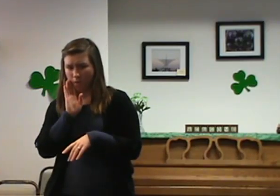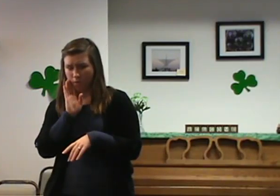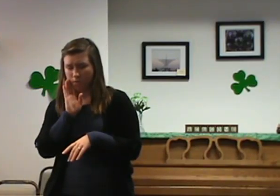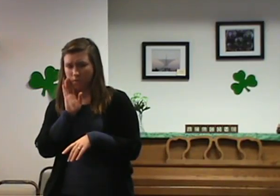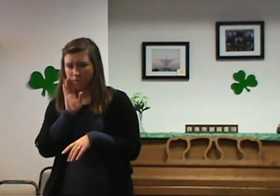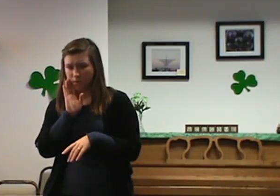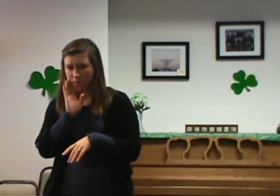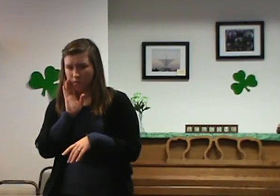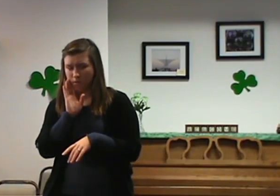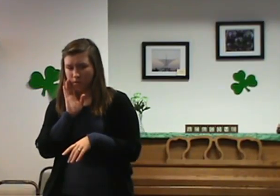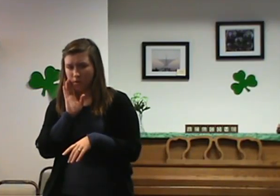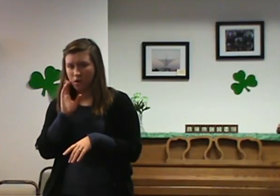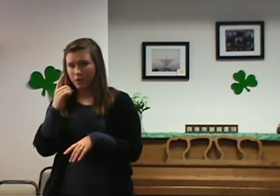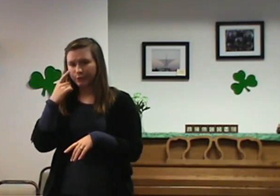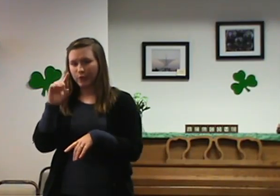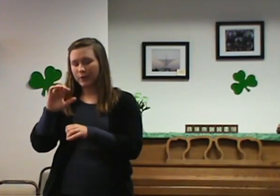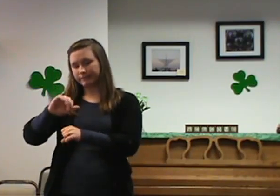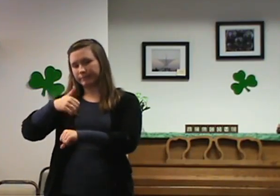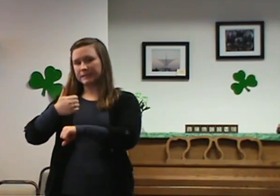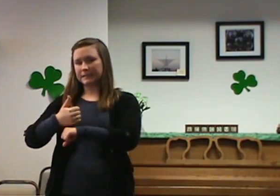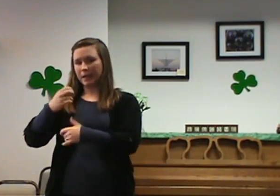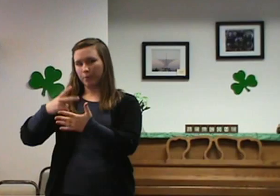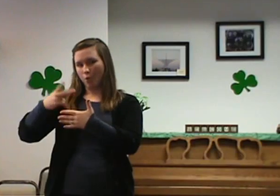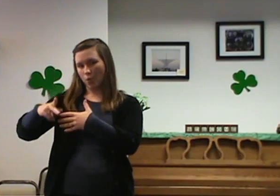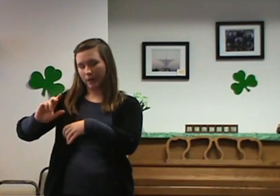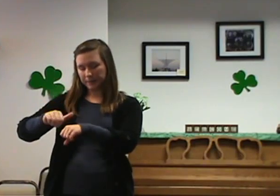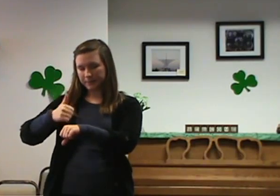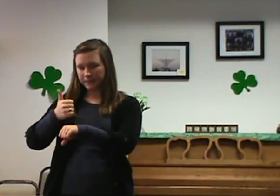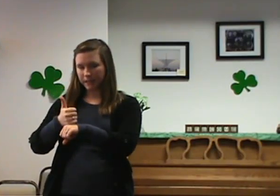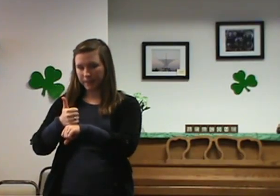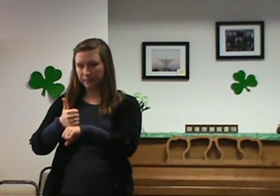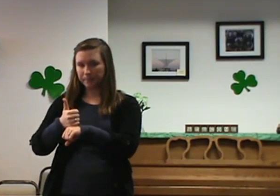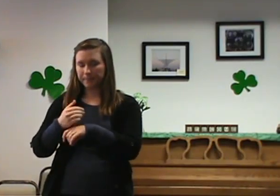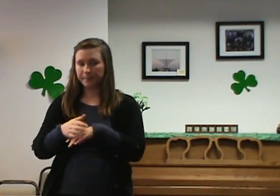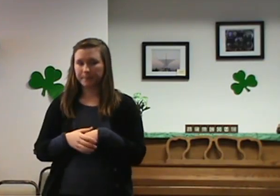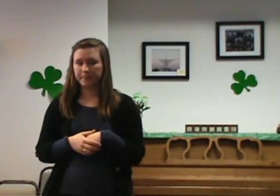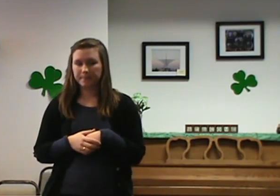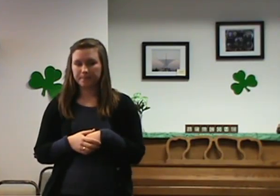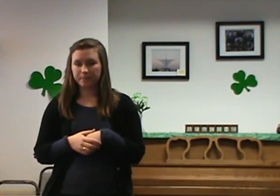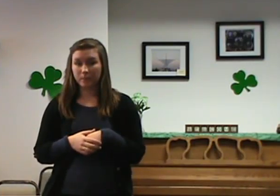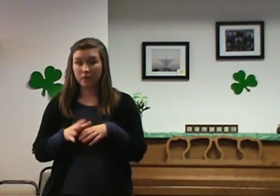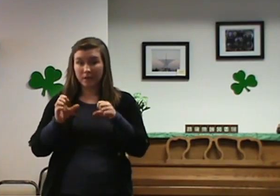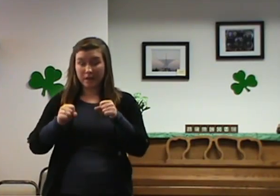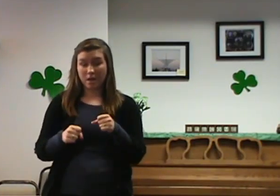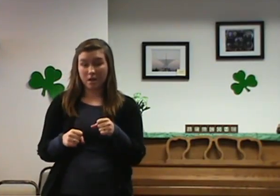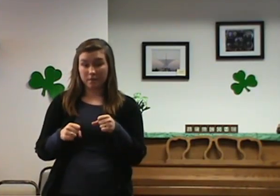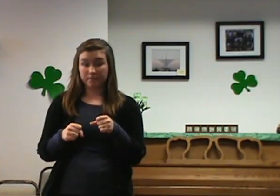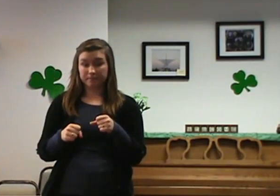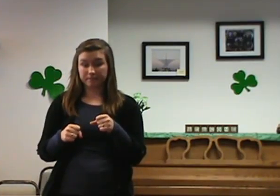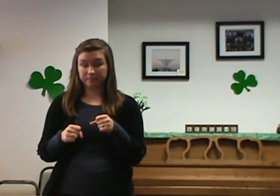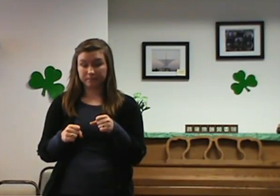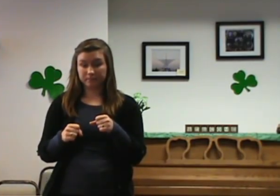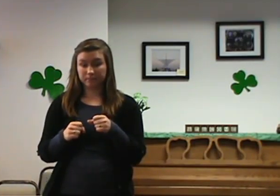the programs. second one, okay. Okay, and then each one of those programs, you know, you can scroll down to it, like voice